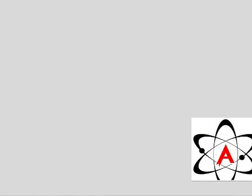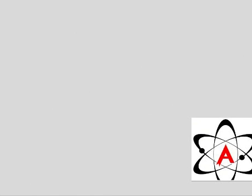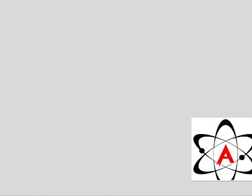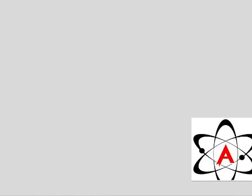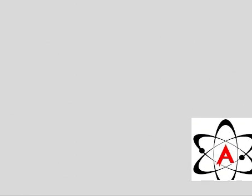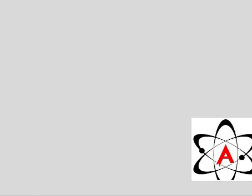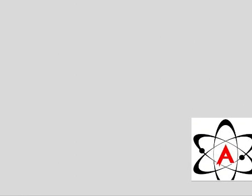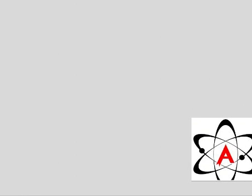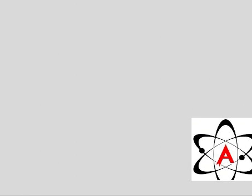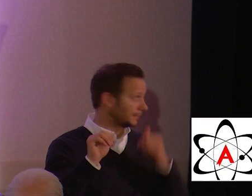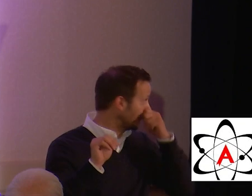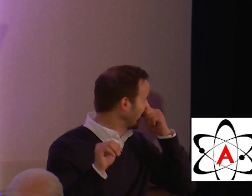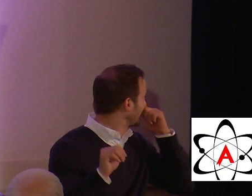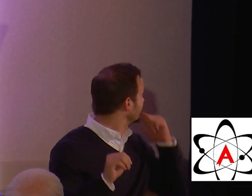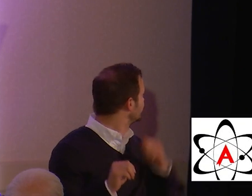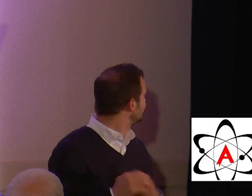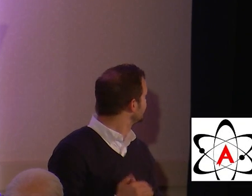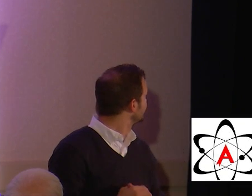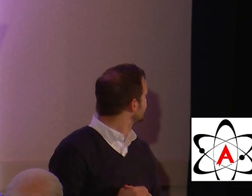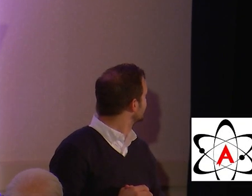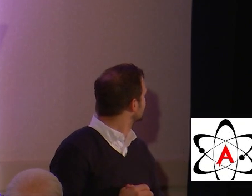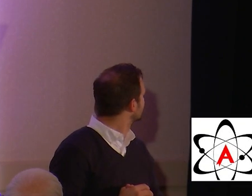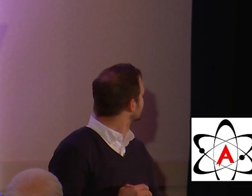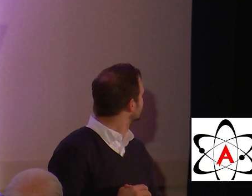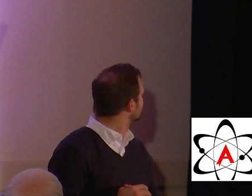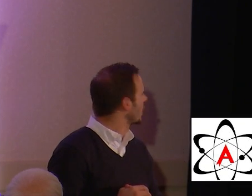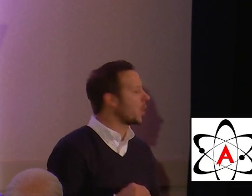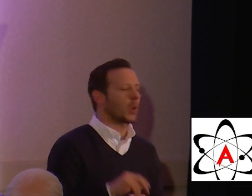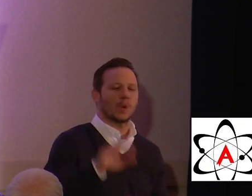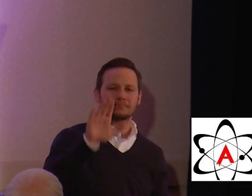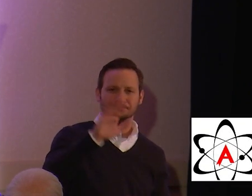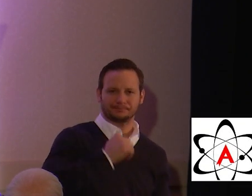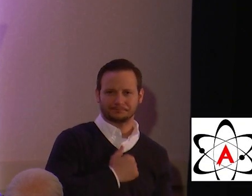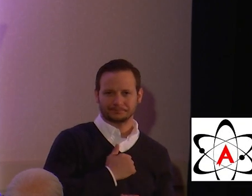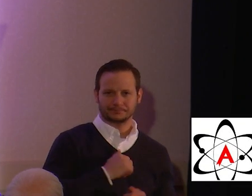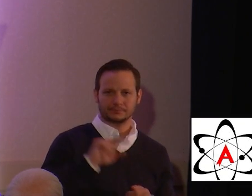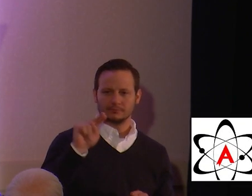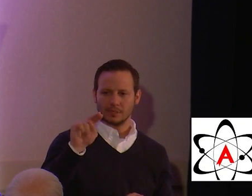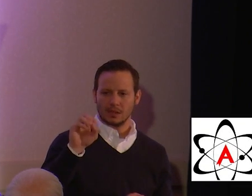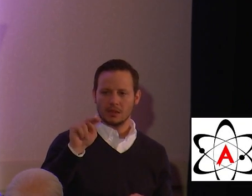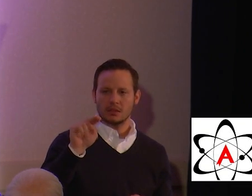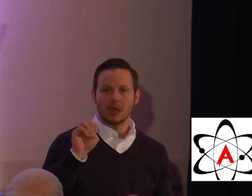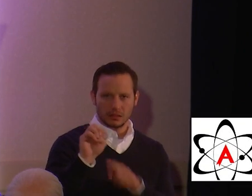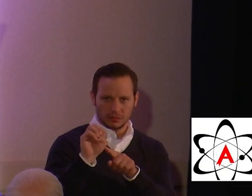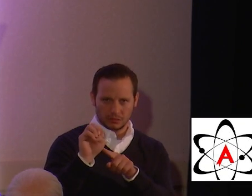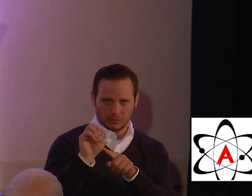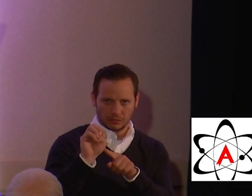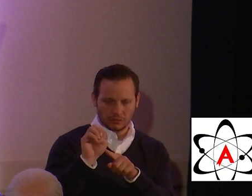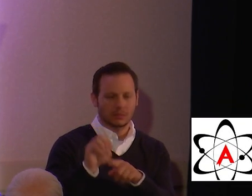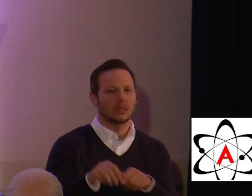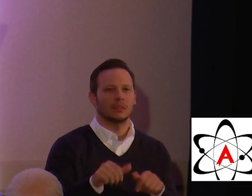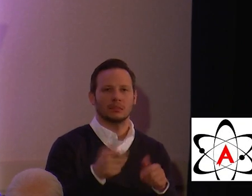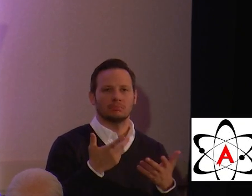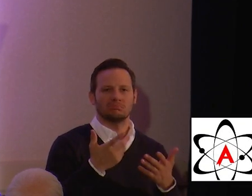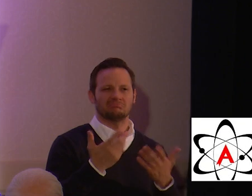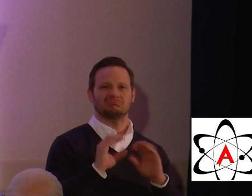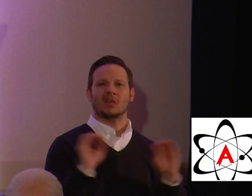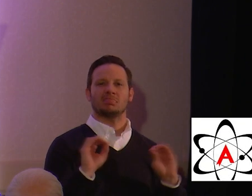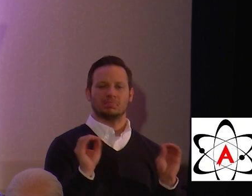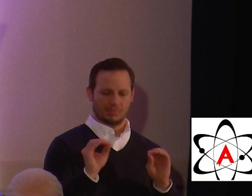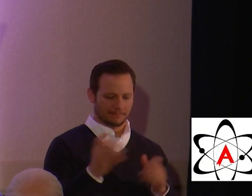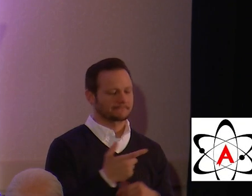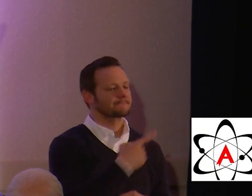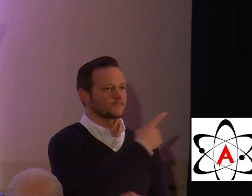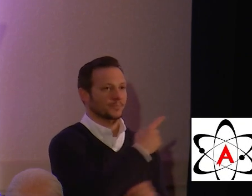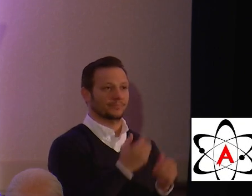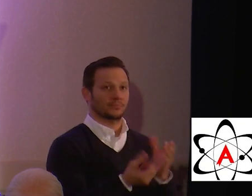of the nuns, is decreasing. It's still growing, but to a lesser extent. And the headlines were great, you know.